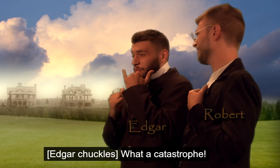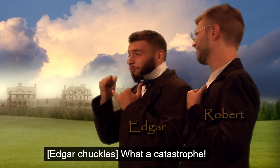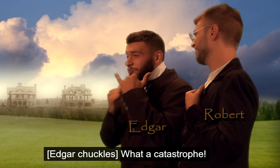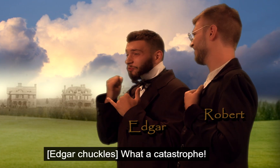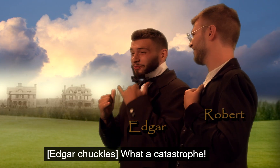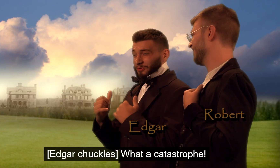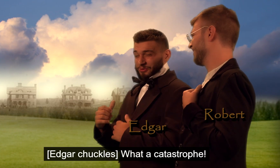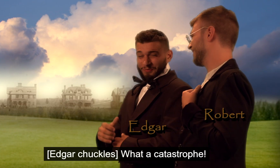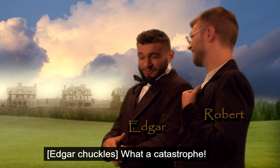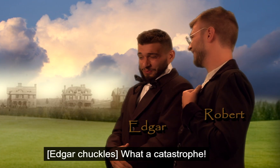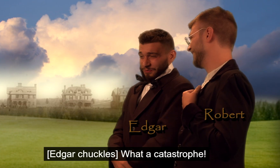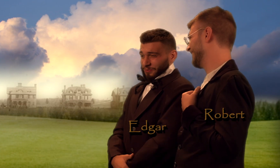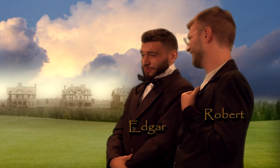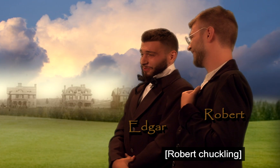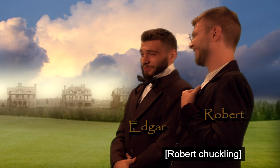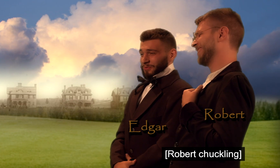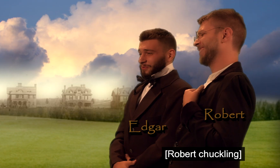What a catastrophe.